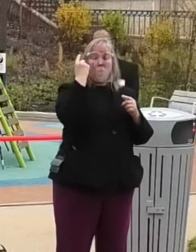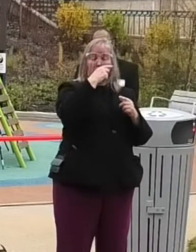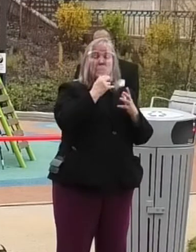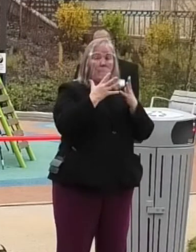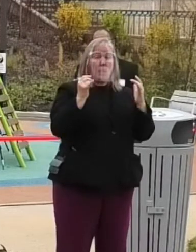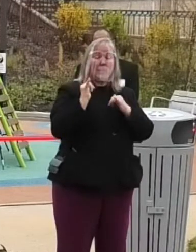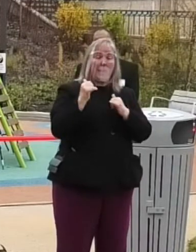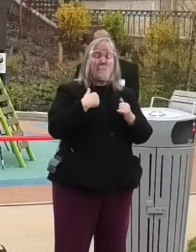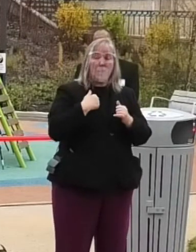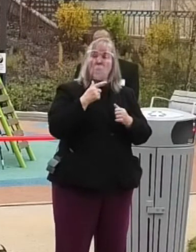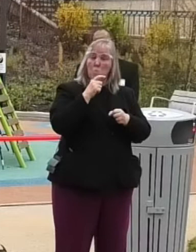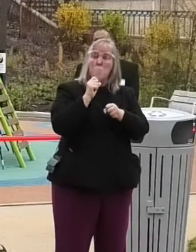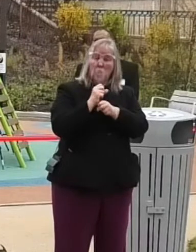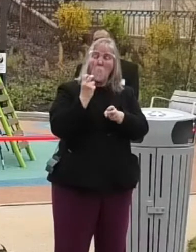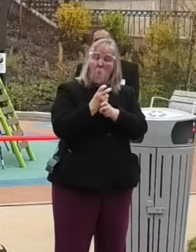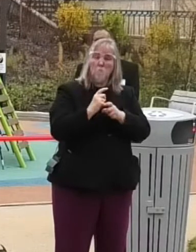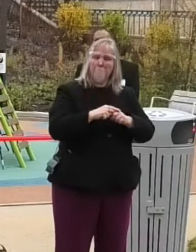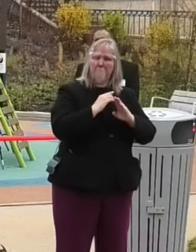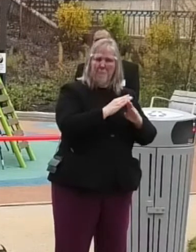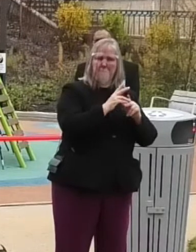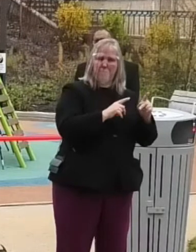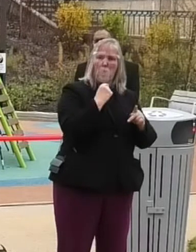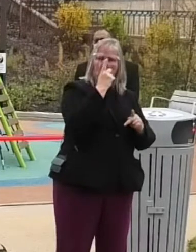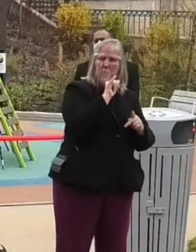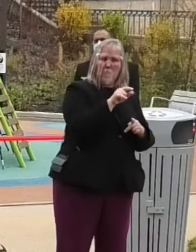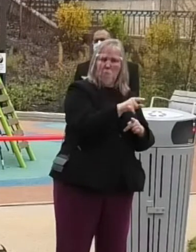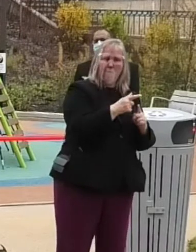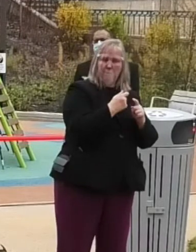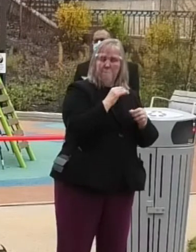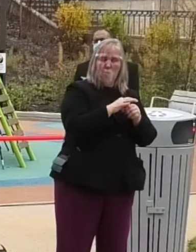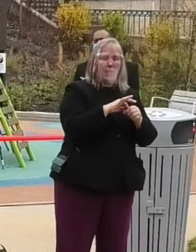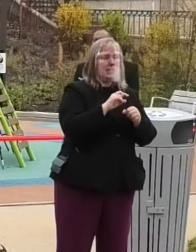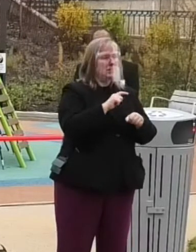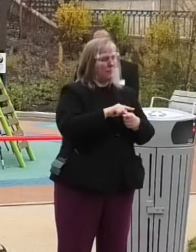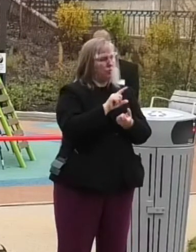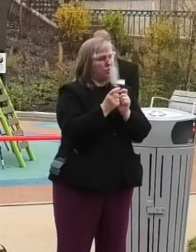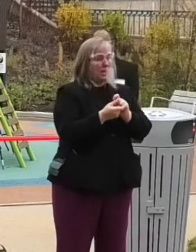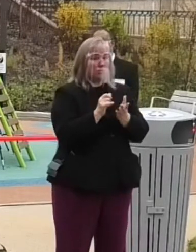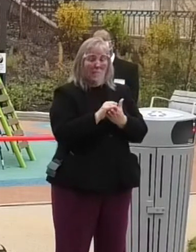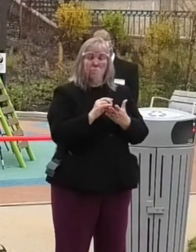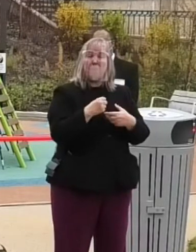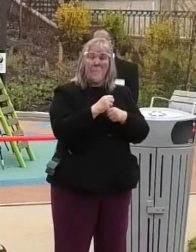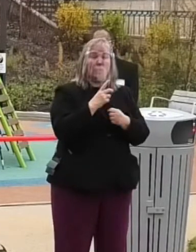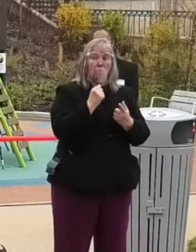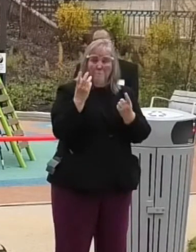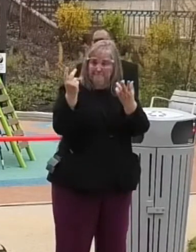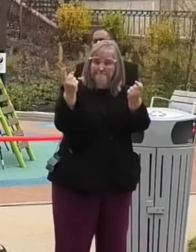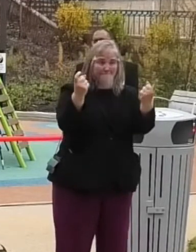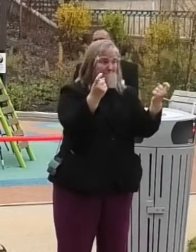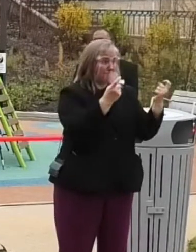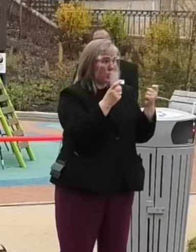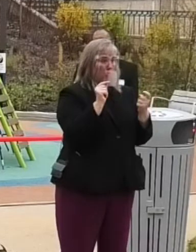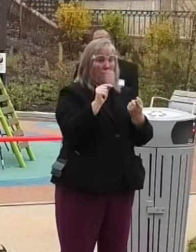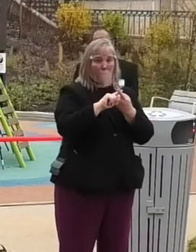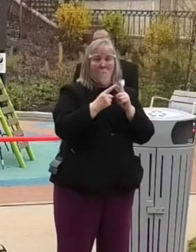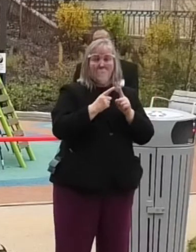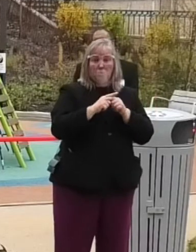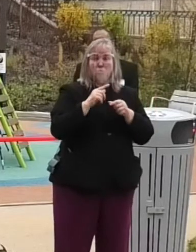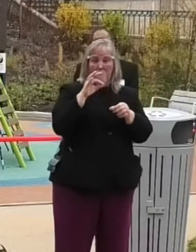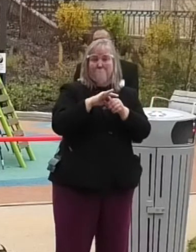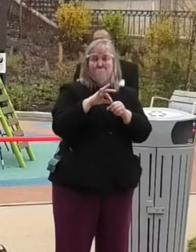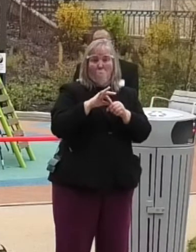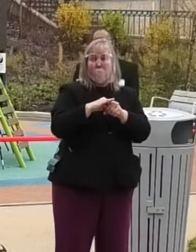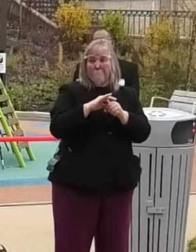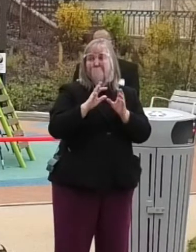hard to prevent people that looked like her from voting, and it's time to change that. So you make sure you get your friends to the polls. So.